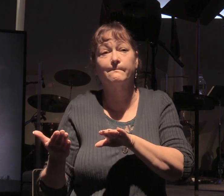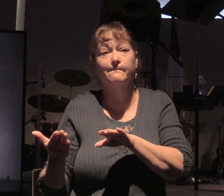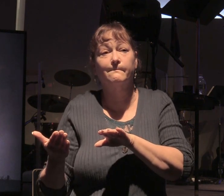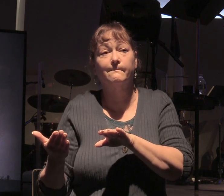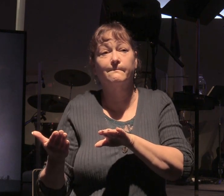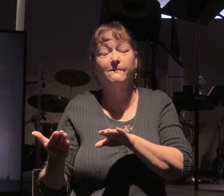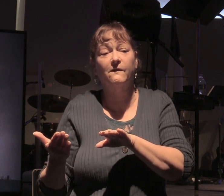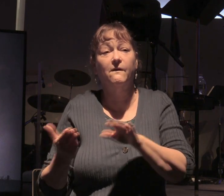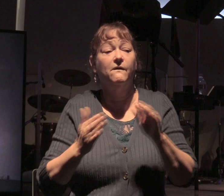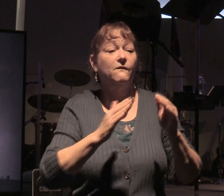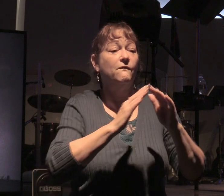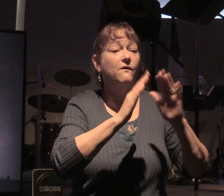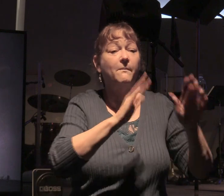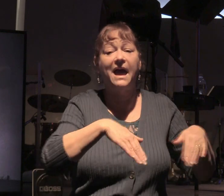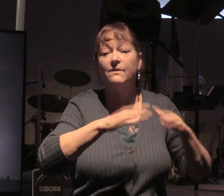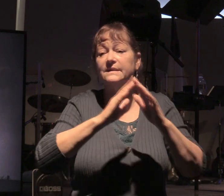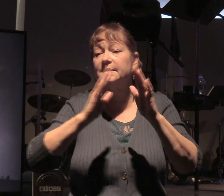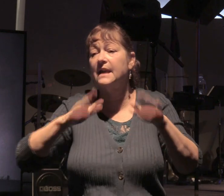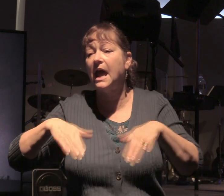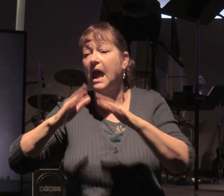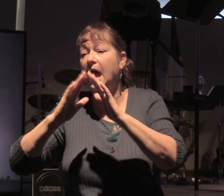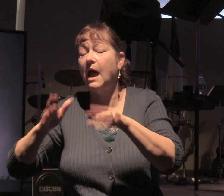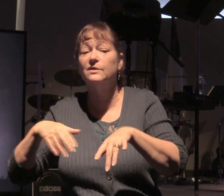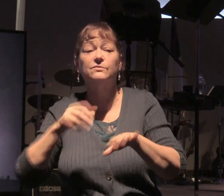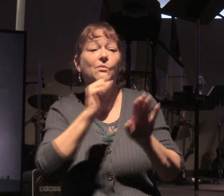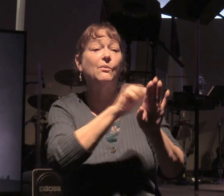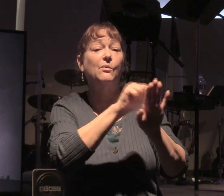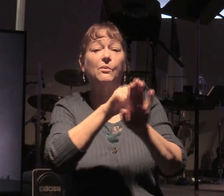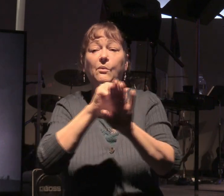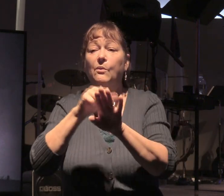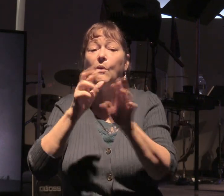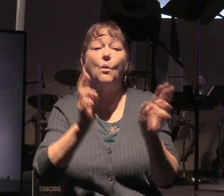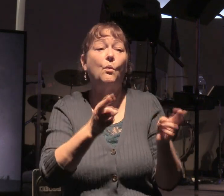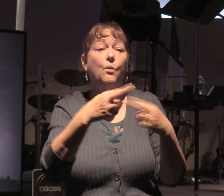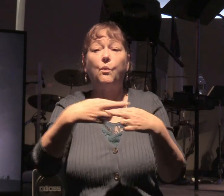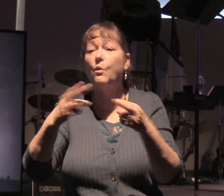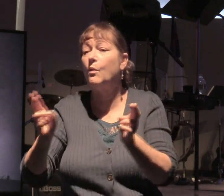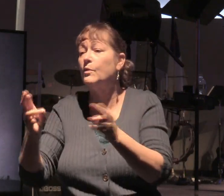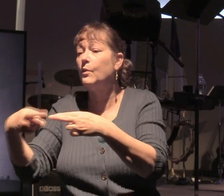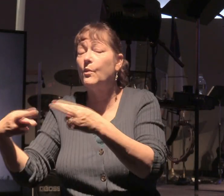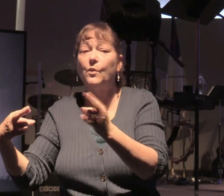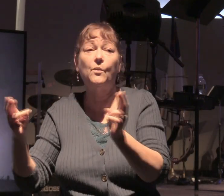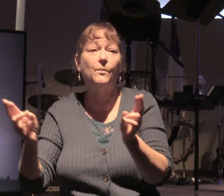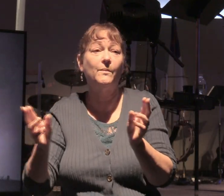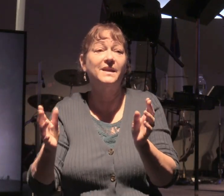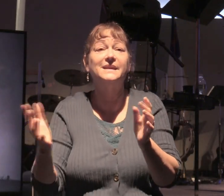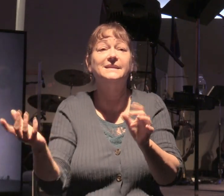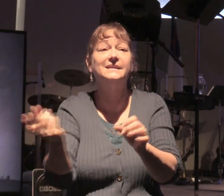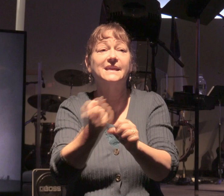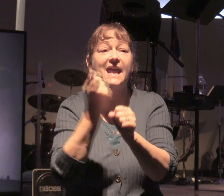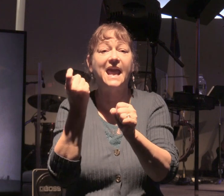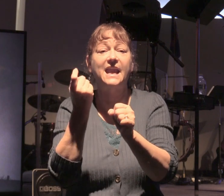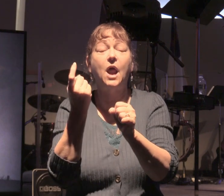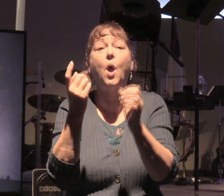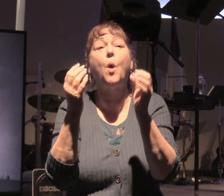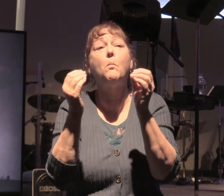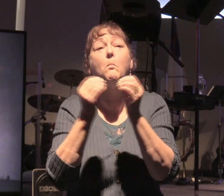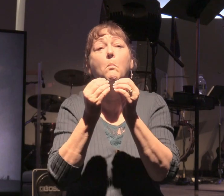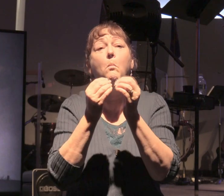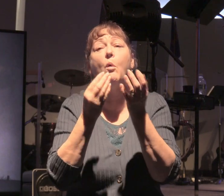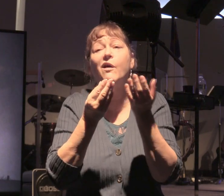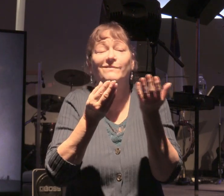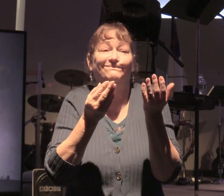They went from house to house, room to room, merely to gain a little bit more